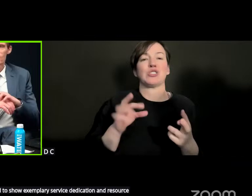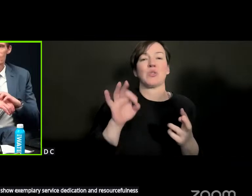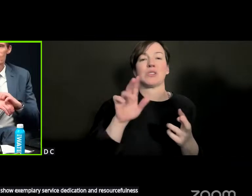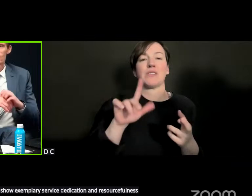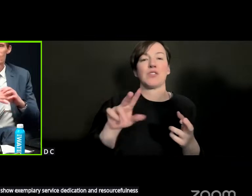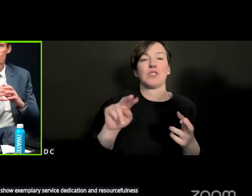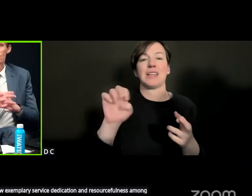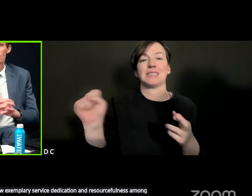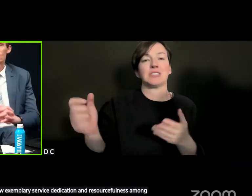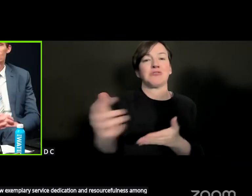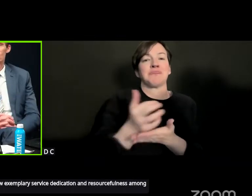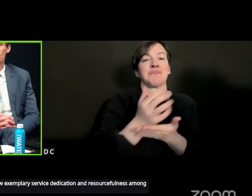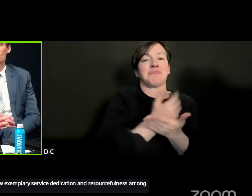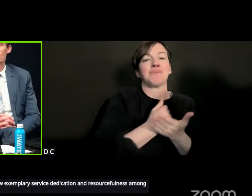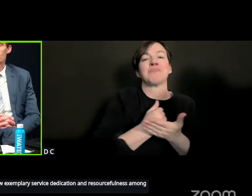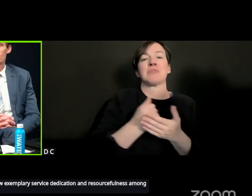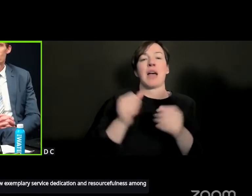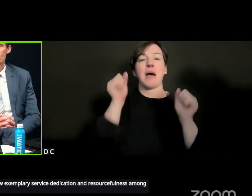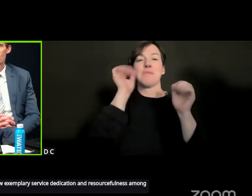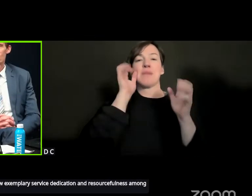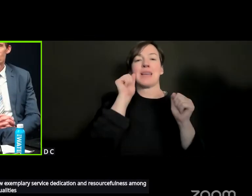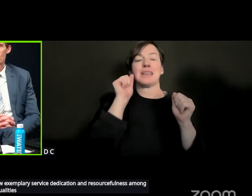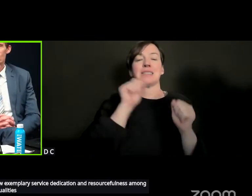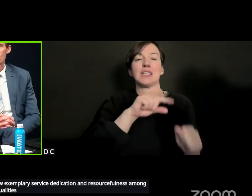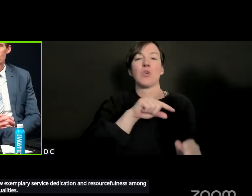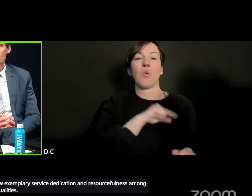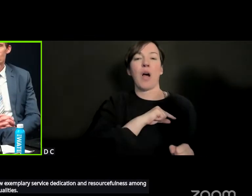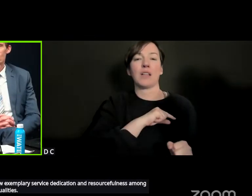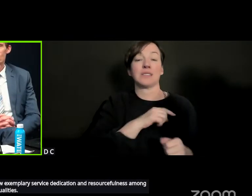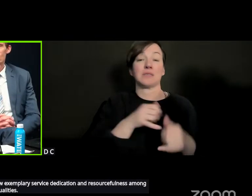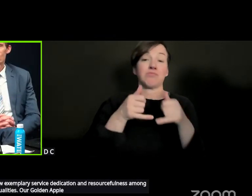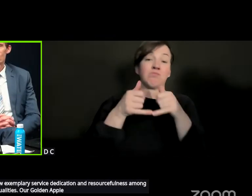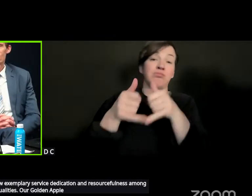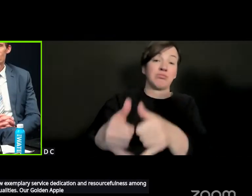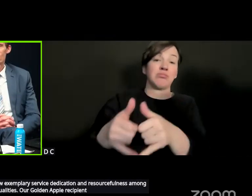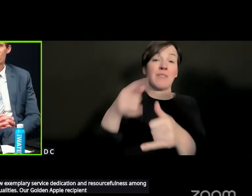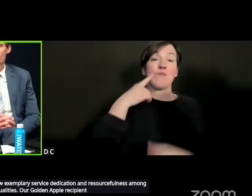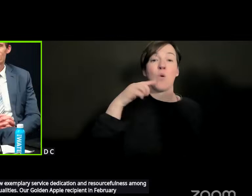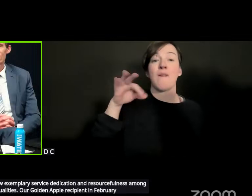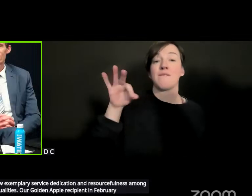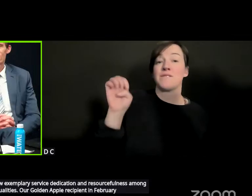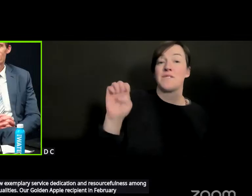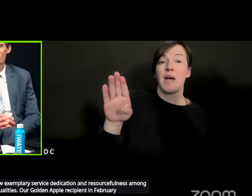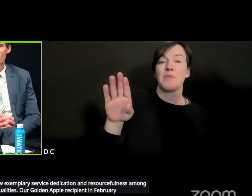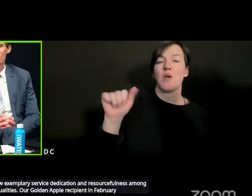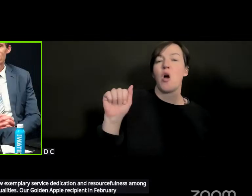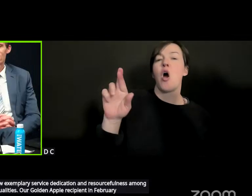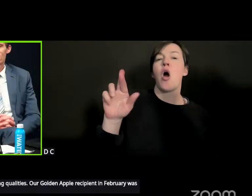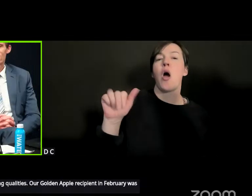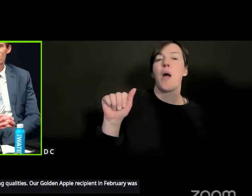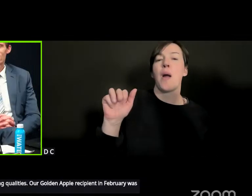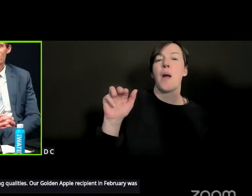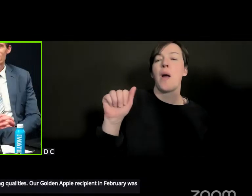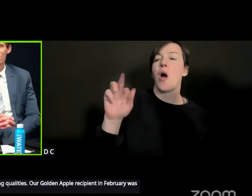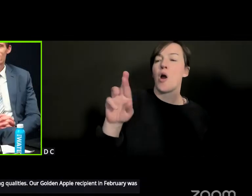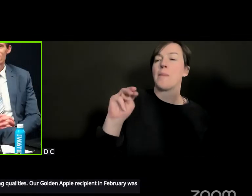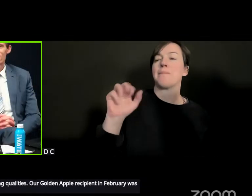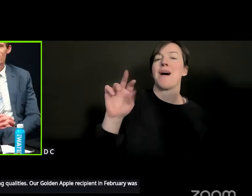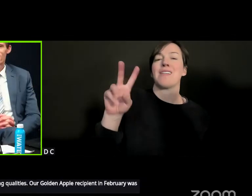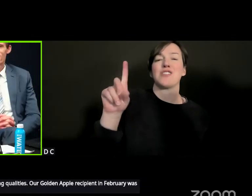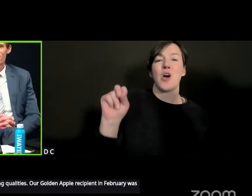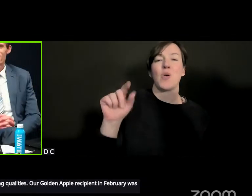many other amazing qualities. Our Golden Apple recipient in February was Armando Giolfo, student